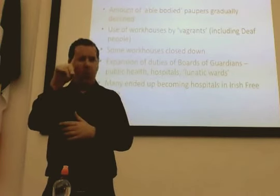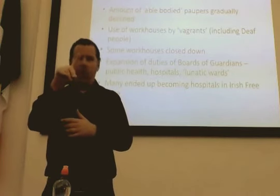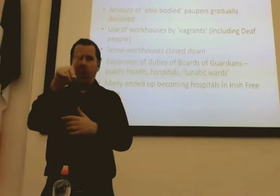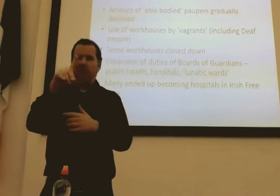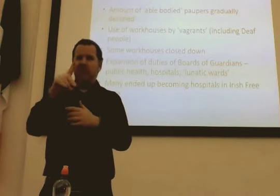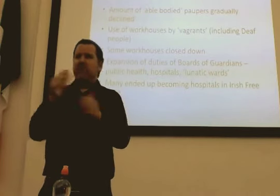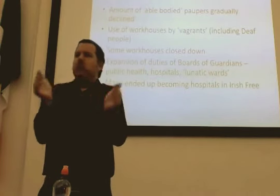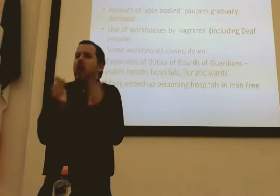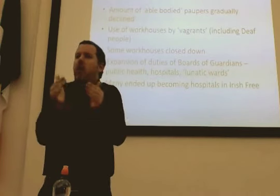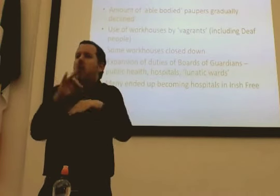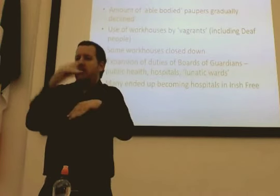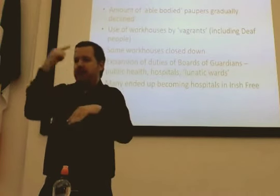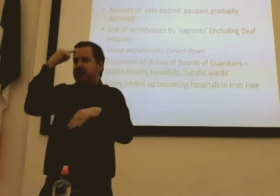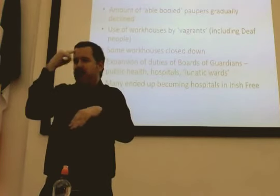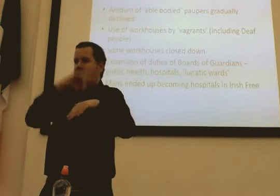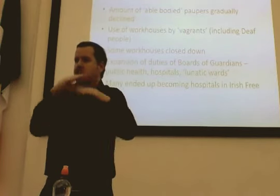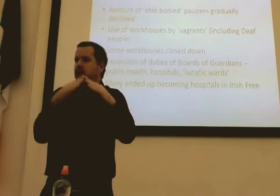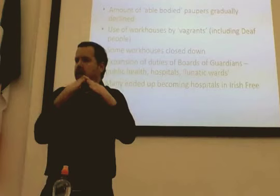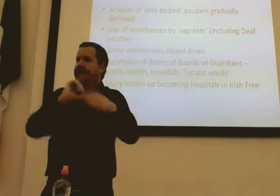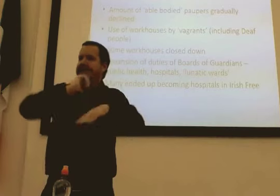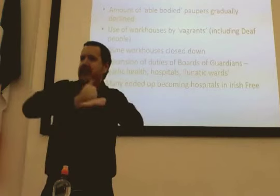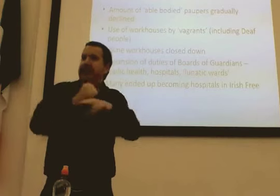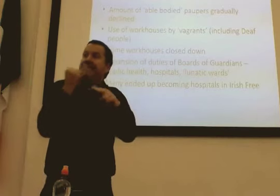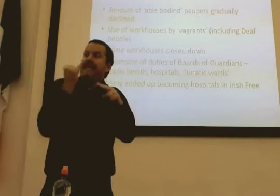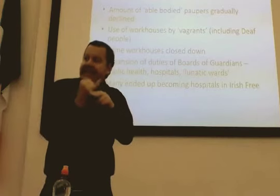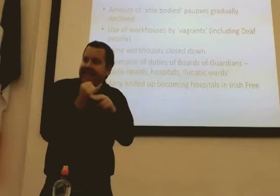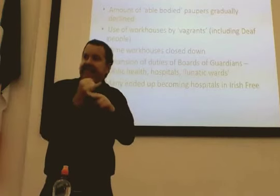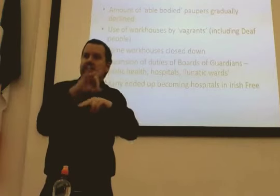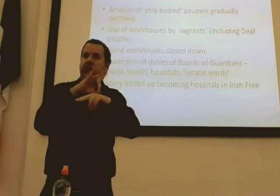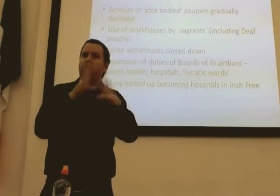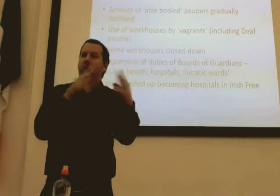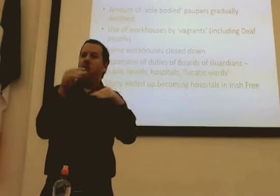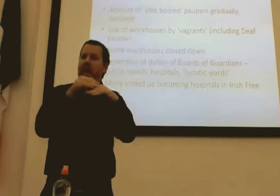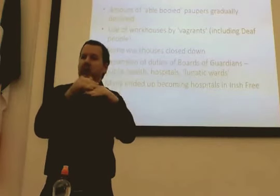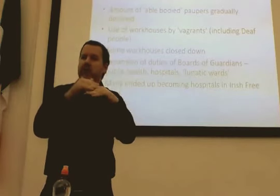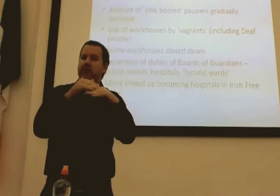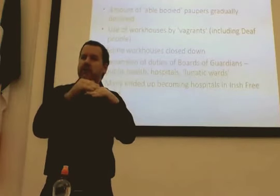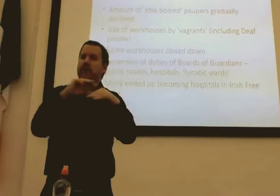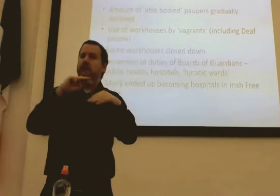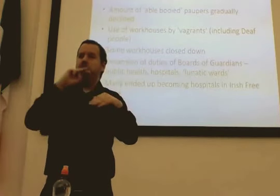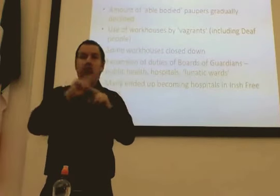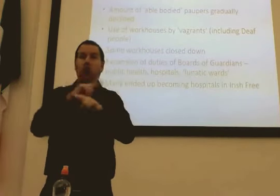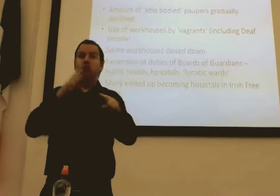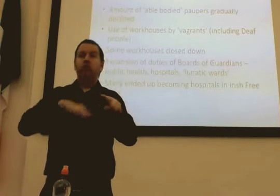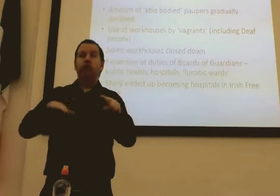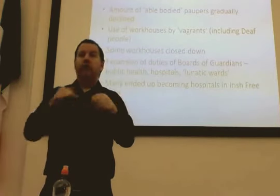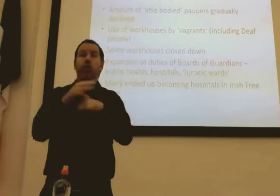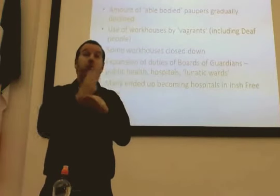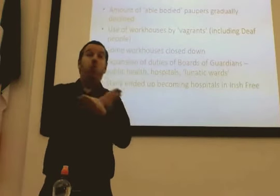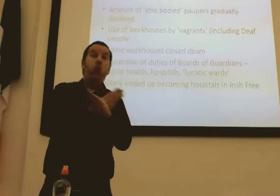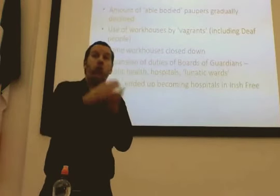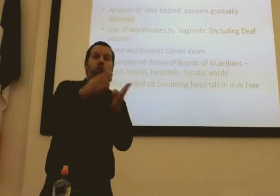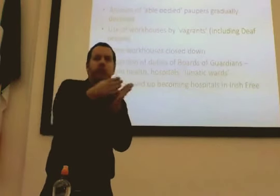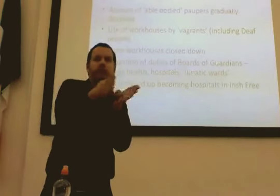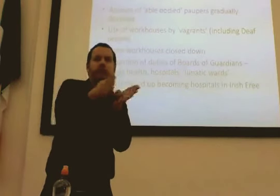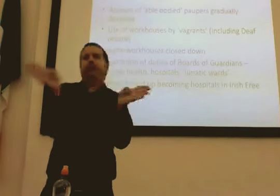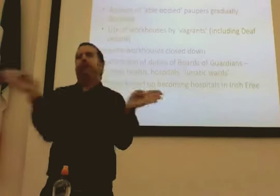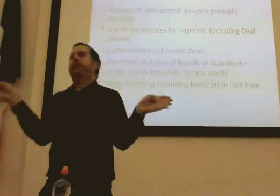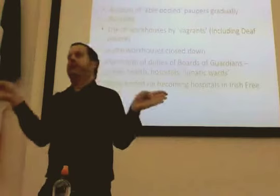within these workhouses as well. So they'd be like a small amount of hospitals within the workhouse itself. So it wasn't just for poor people,